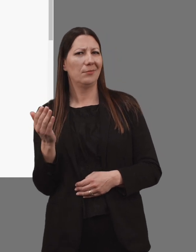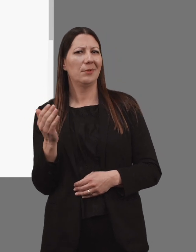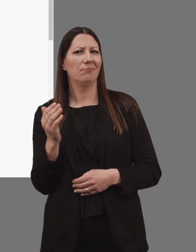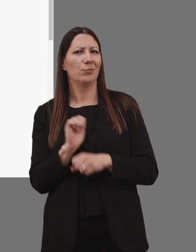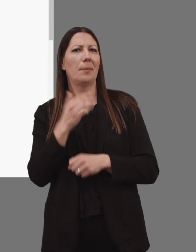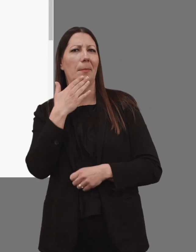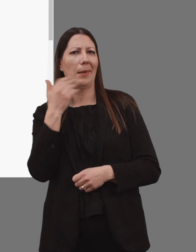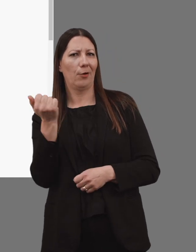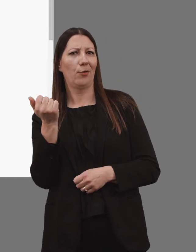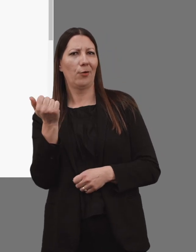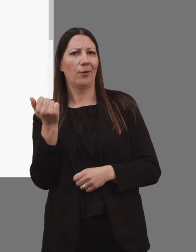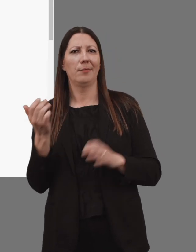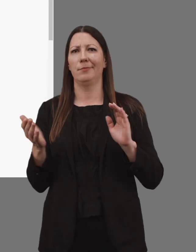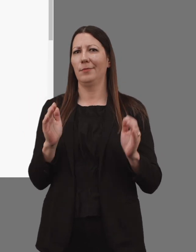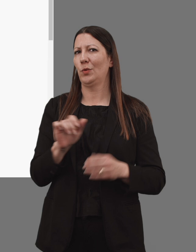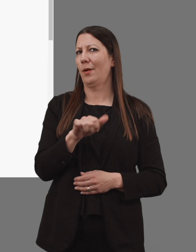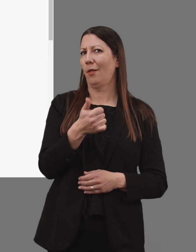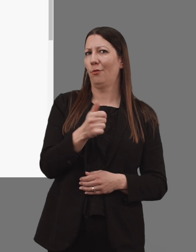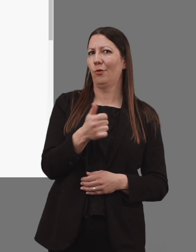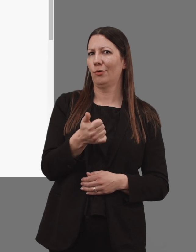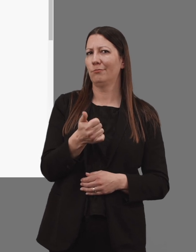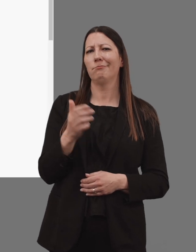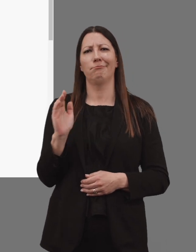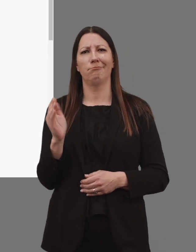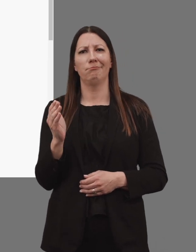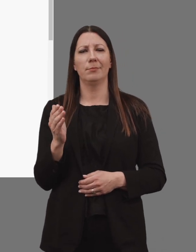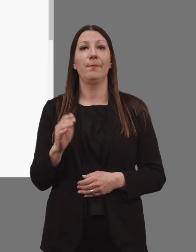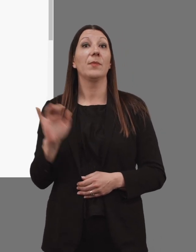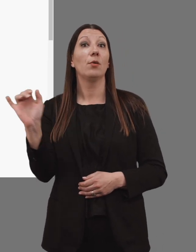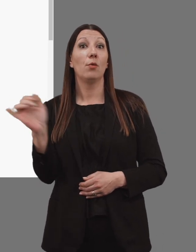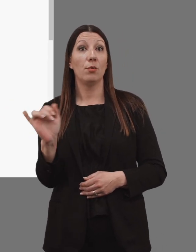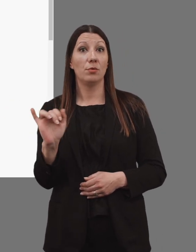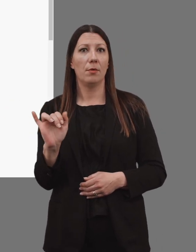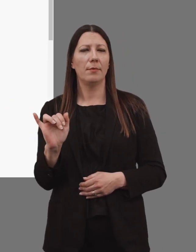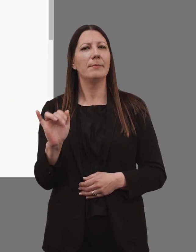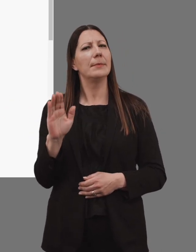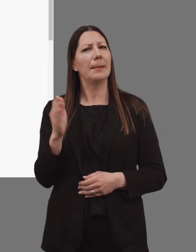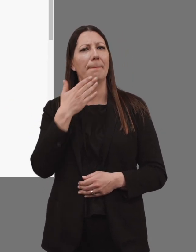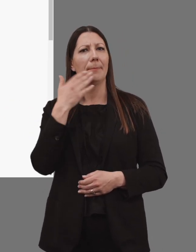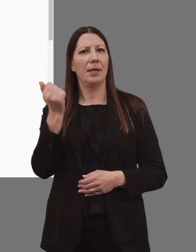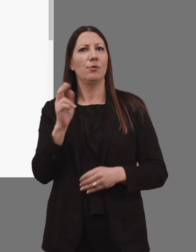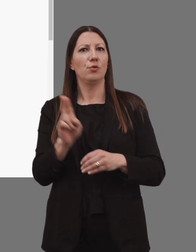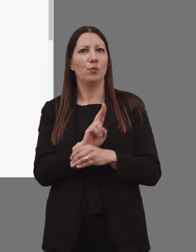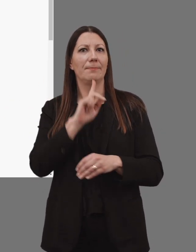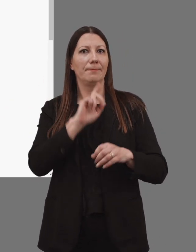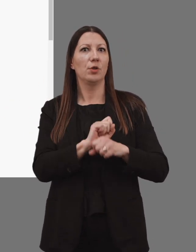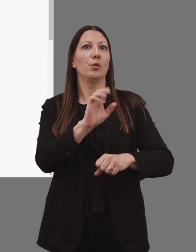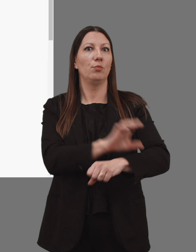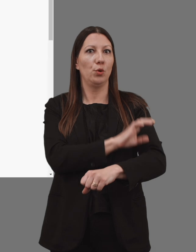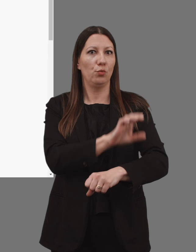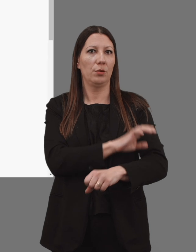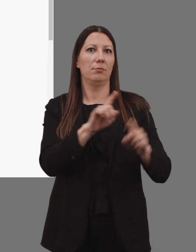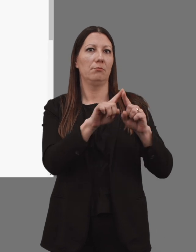browsers. And also using a desktop computer versus your cell phone, that